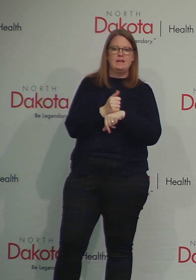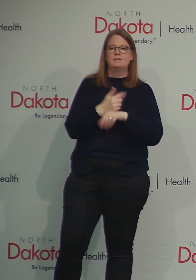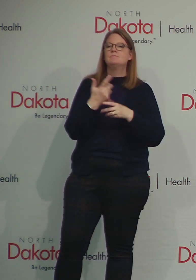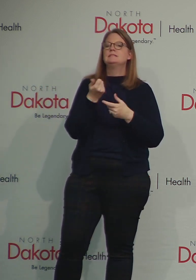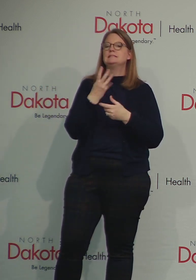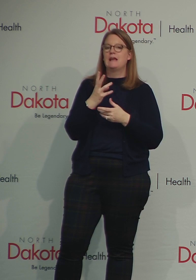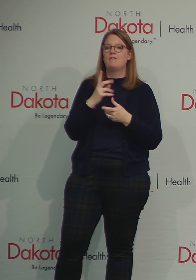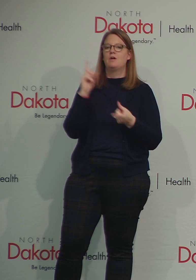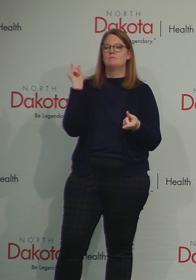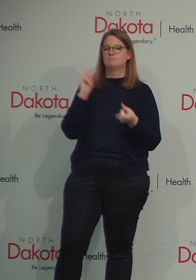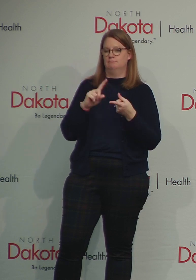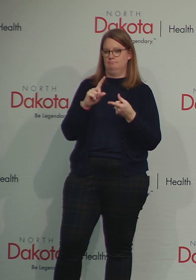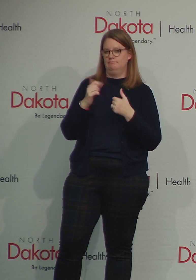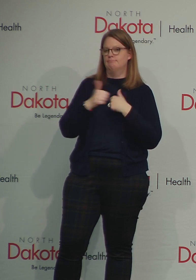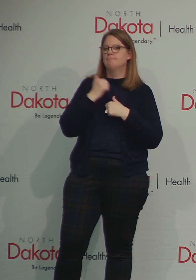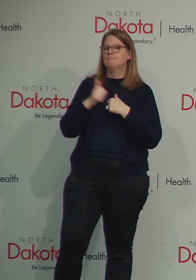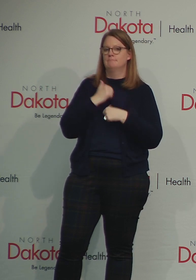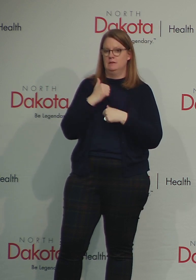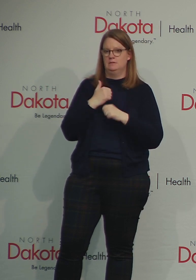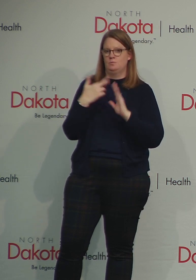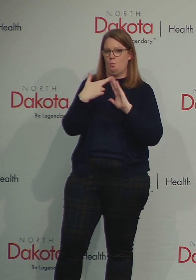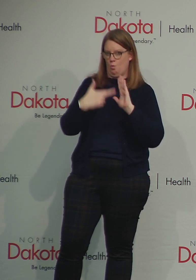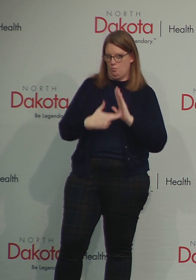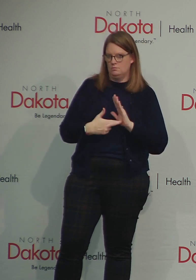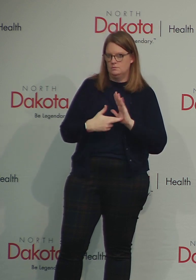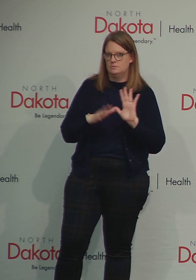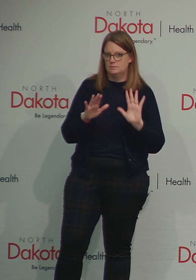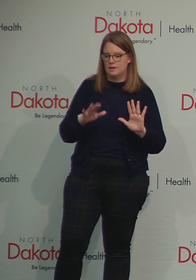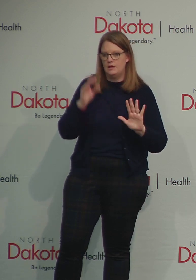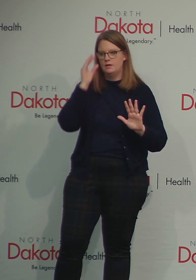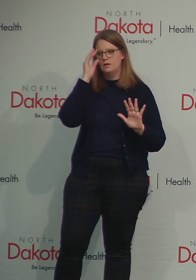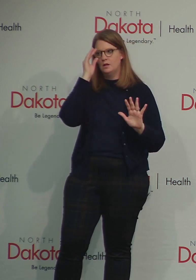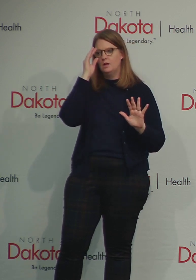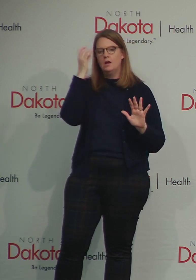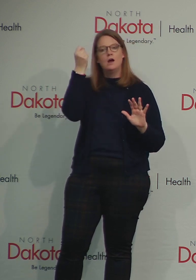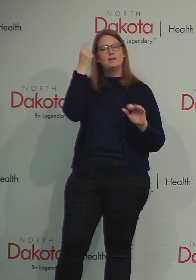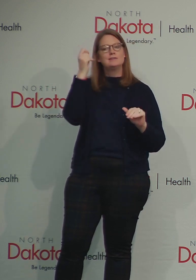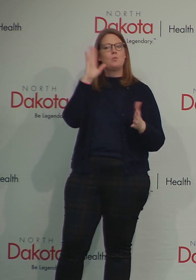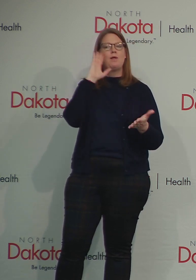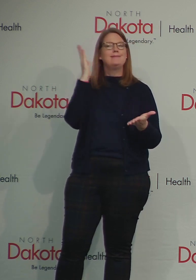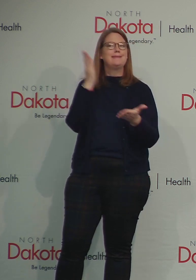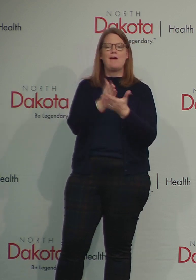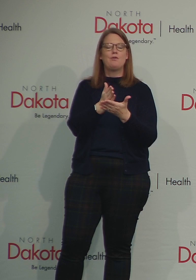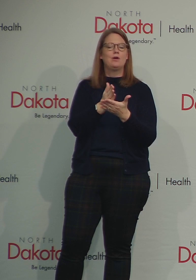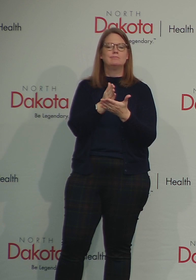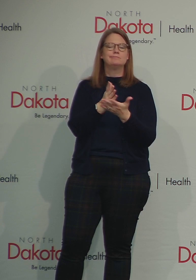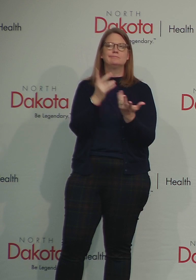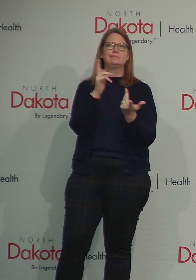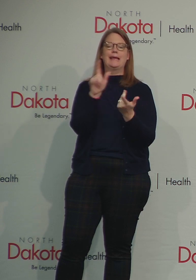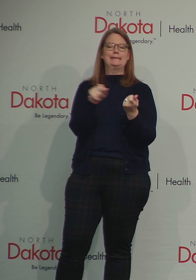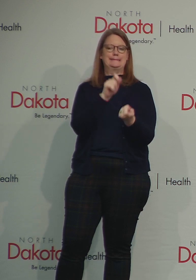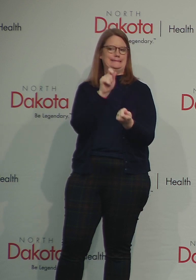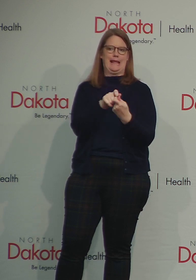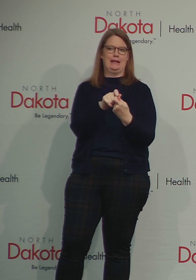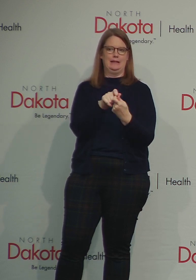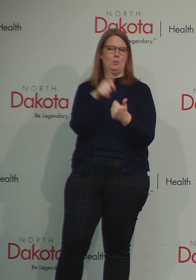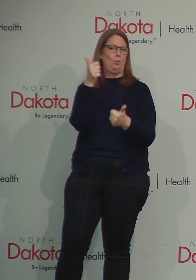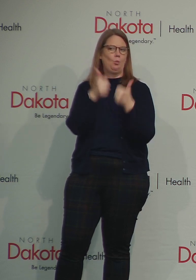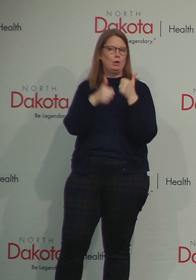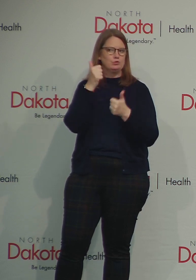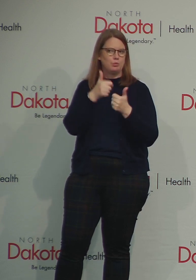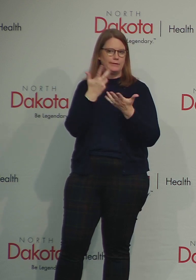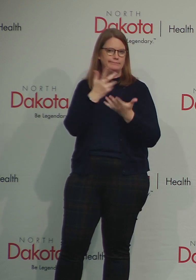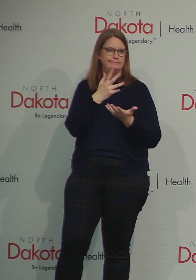slowing the spread of COVID. And while we're never going to be able to know exactly which of these variables made the difference,